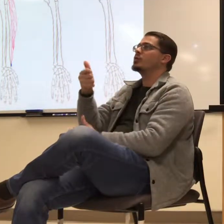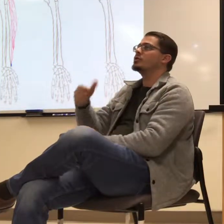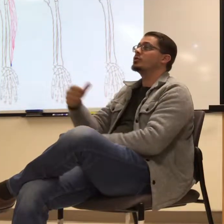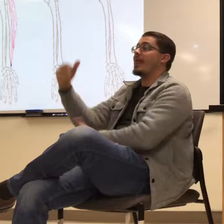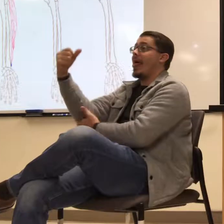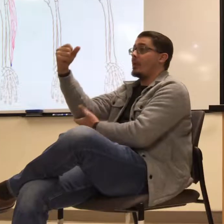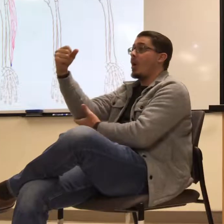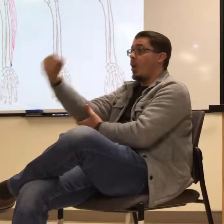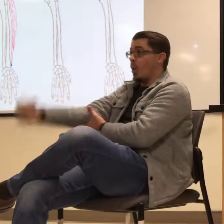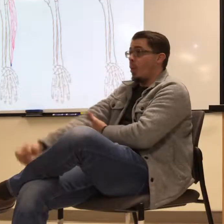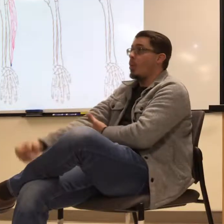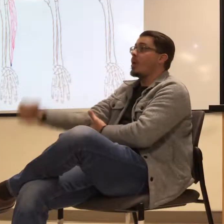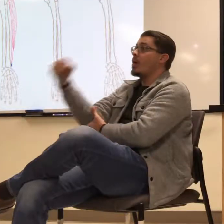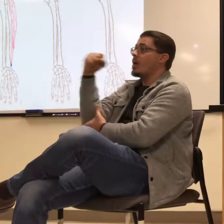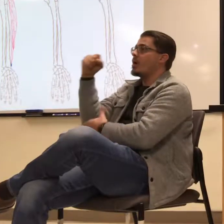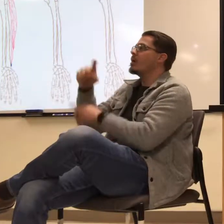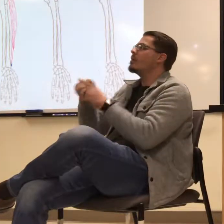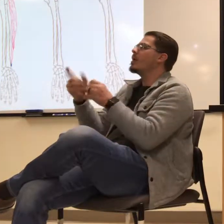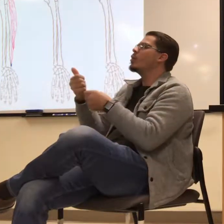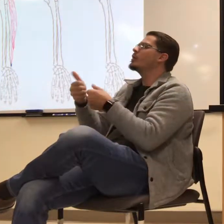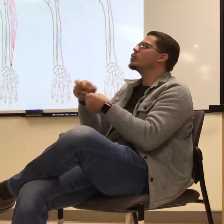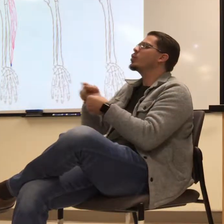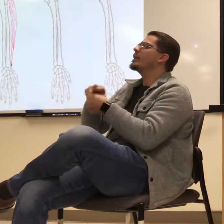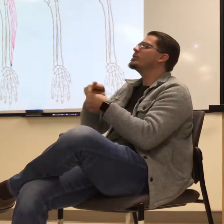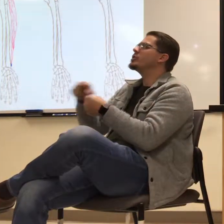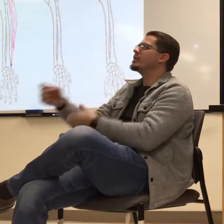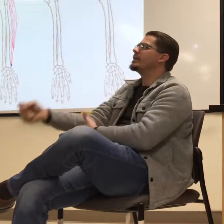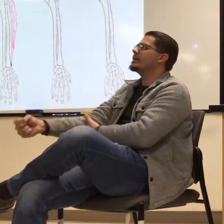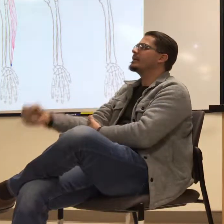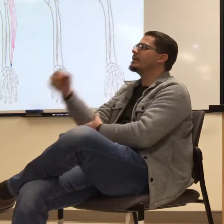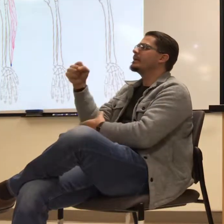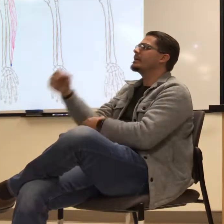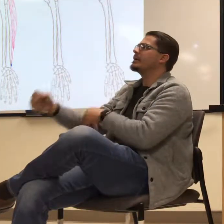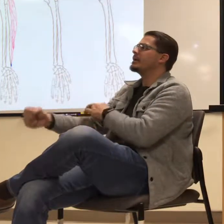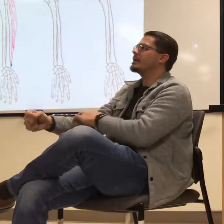The elbow is flexing. Now, what region is this?